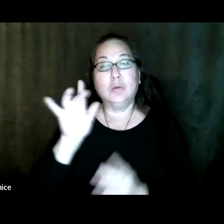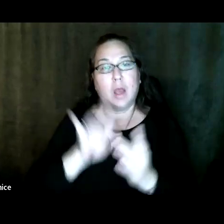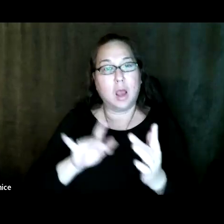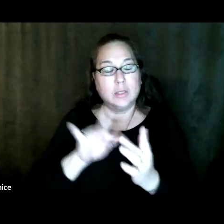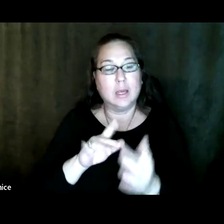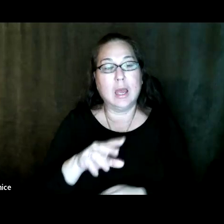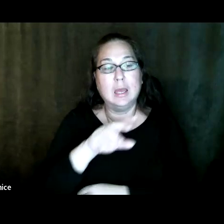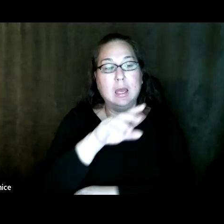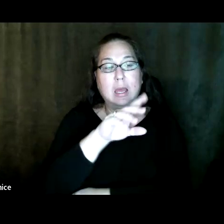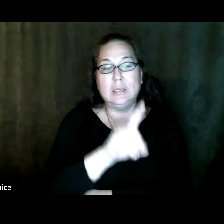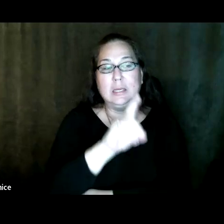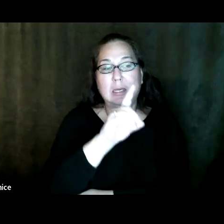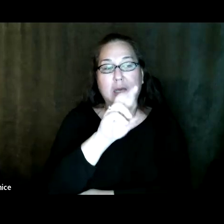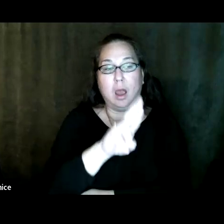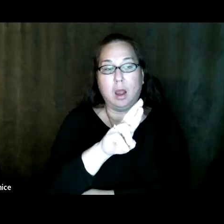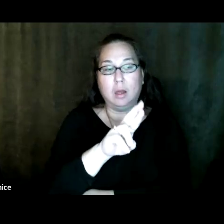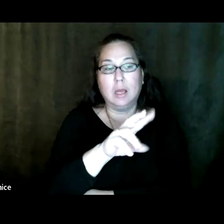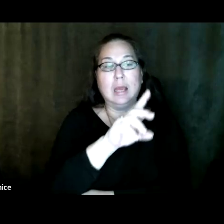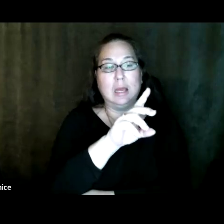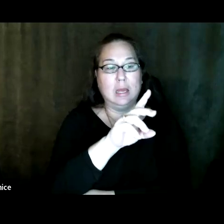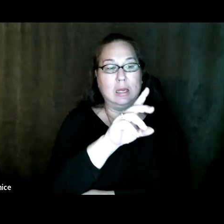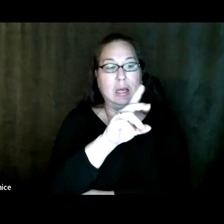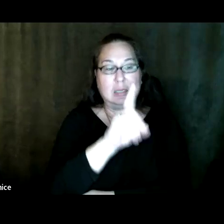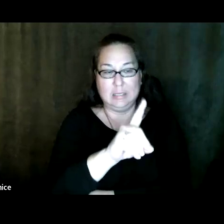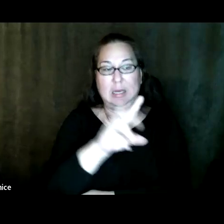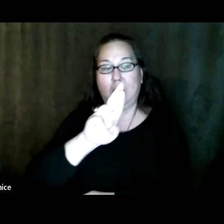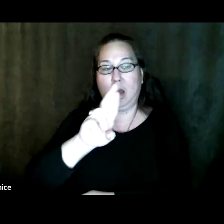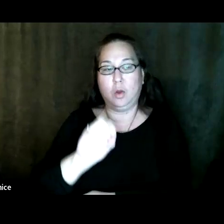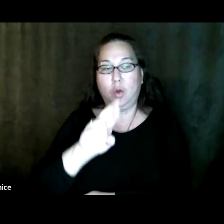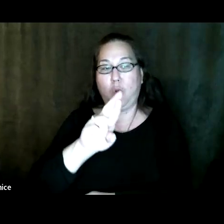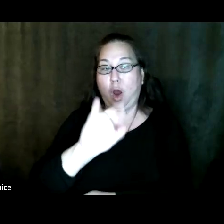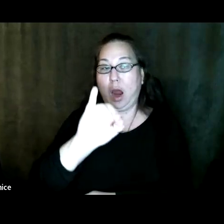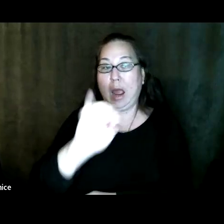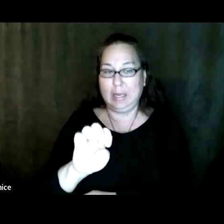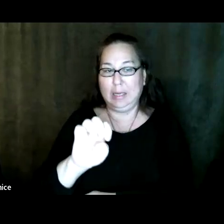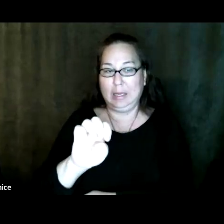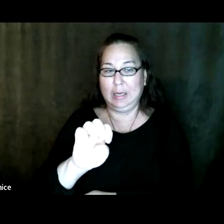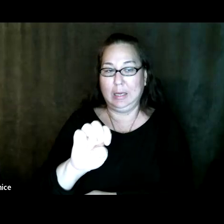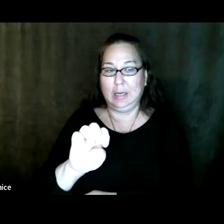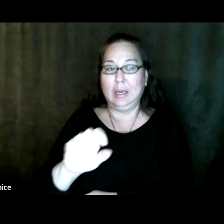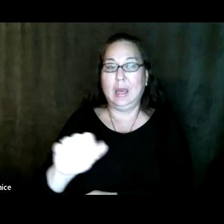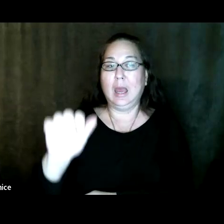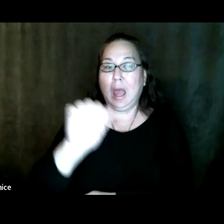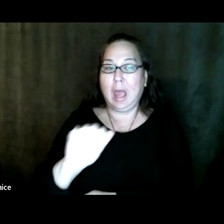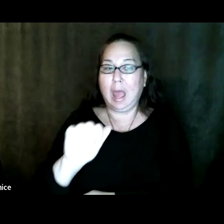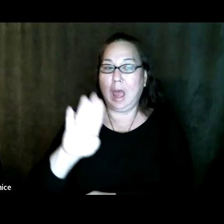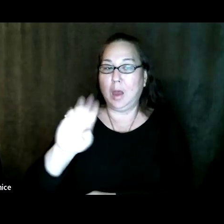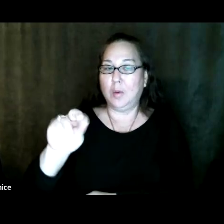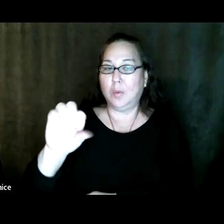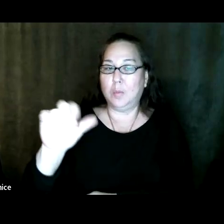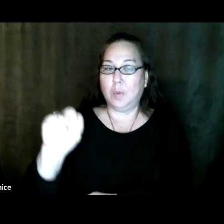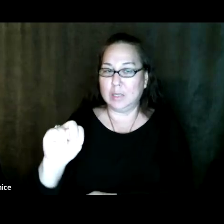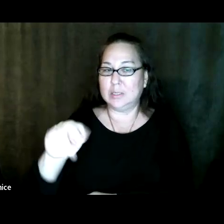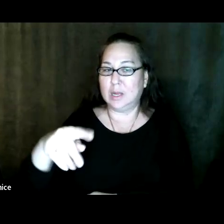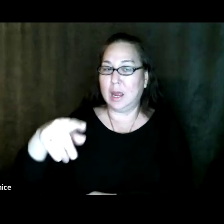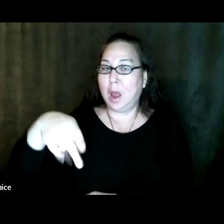to Rory, at bostonpublicschools.org. Before I close, I'd like to remind everyone that the BPS Office